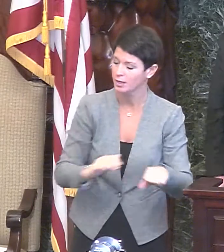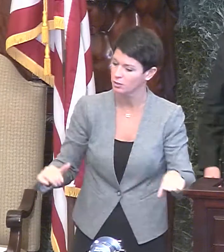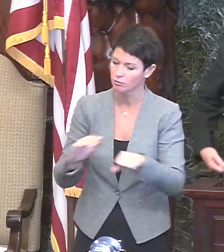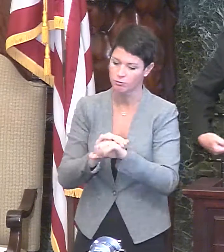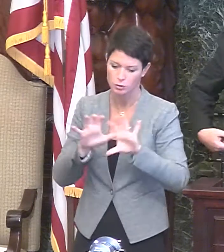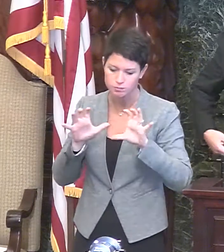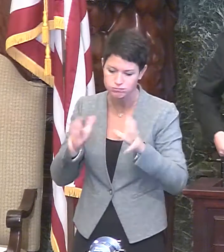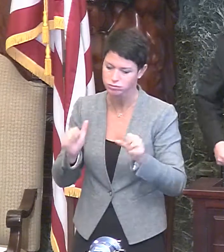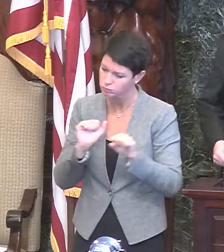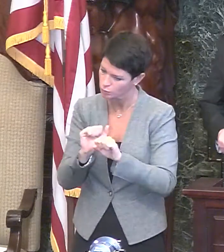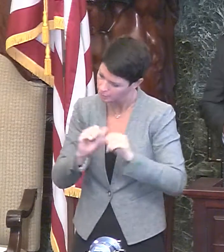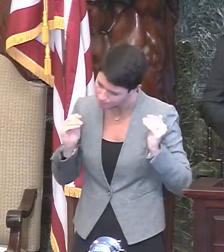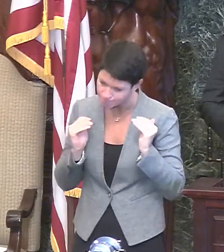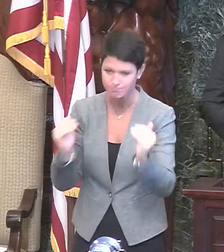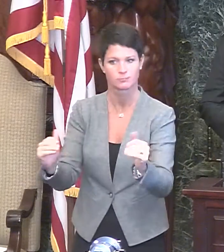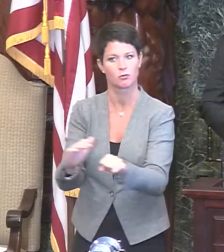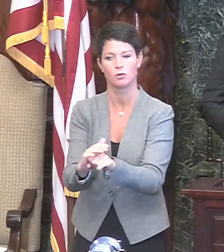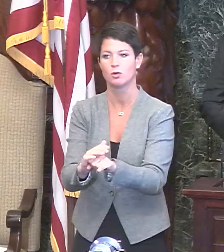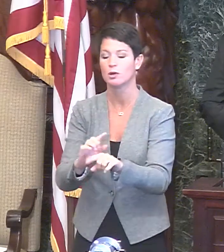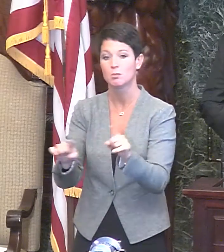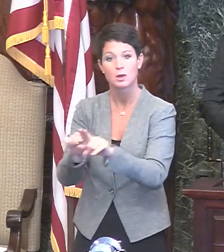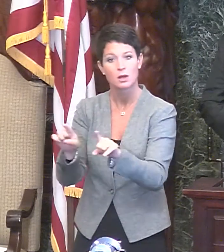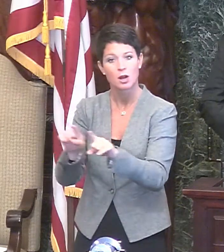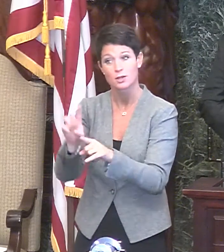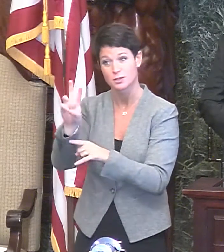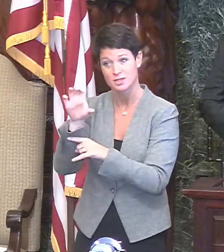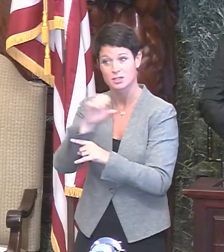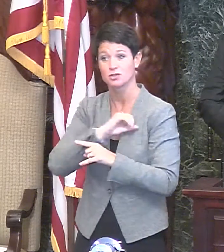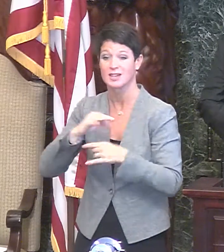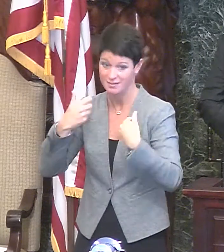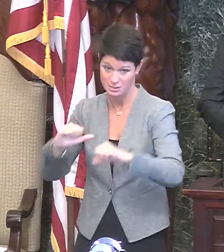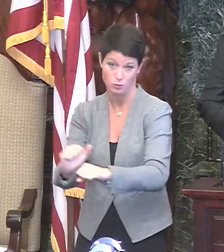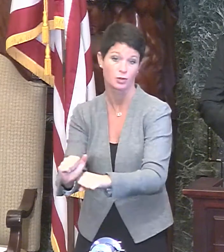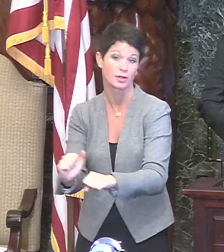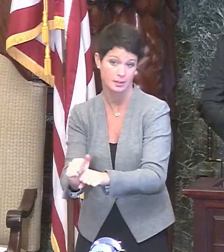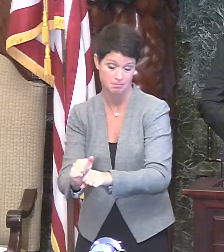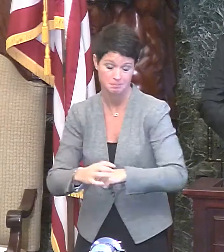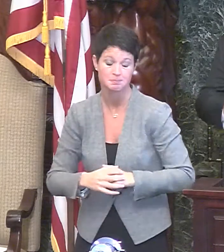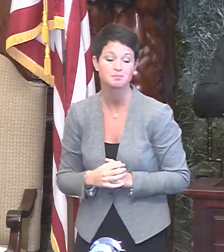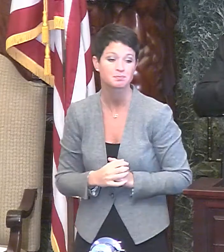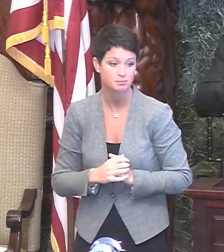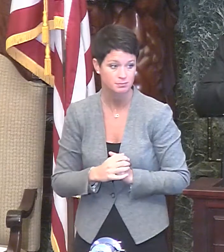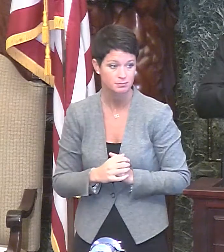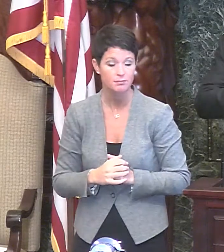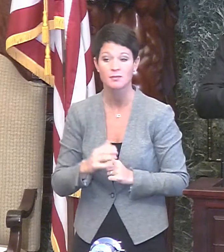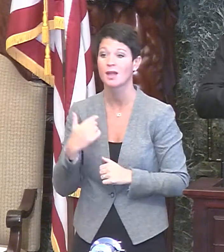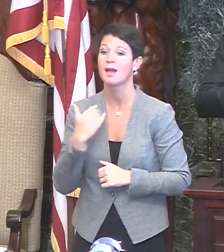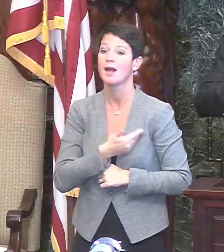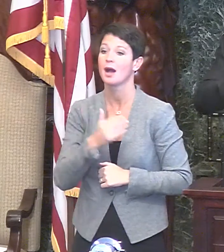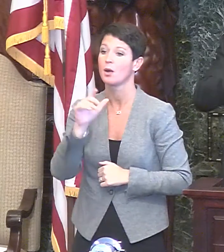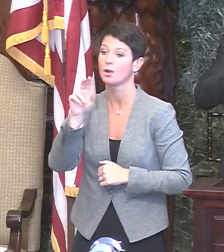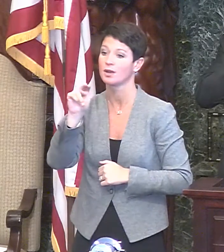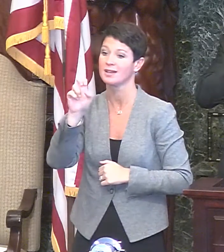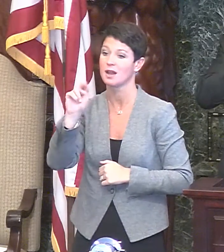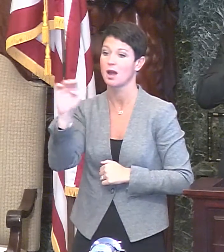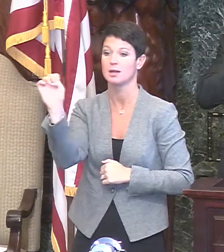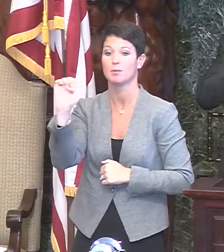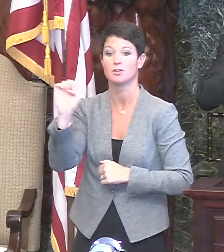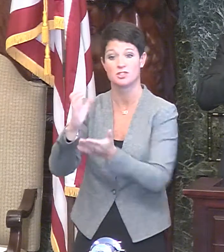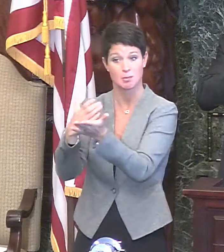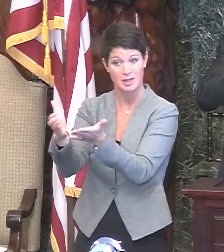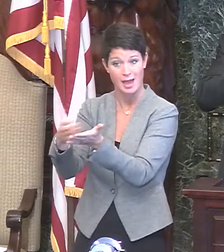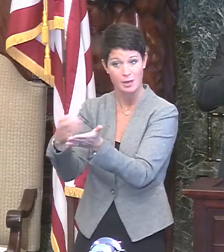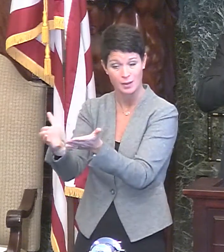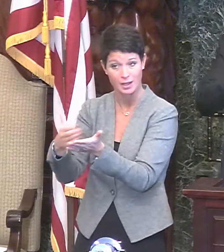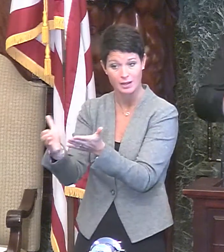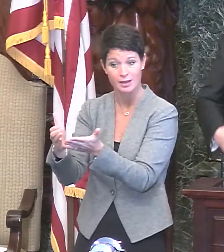force, along with 600 personnel. All of our non-emergency plowing requests, we